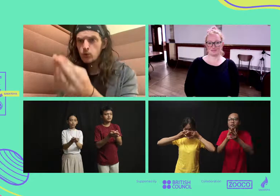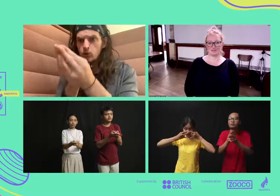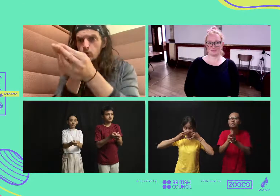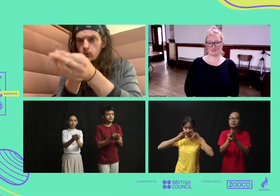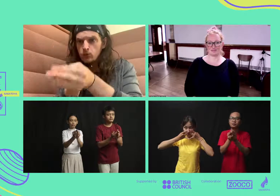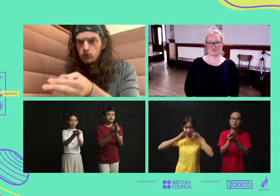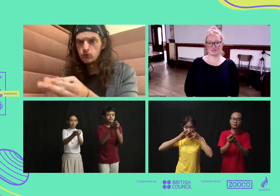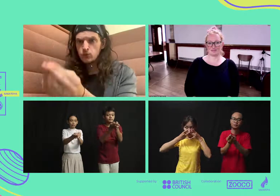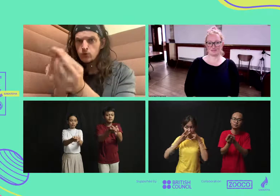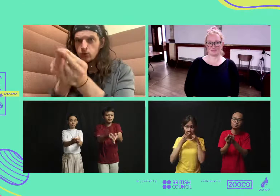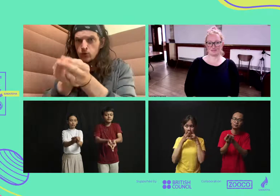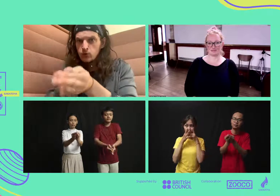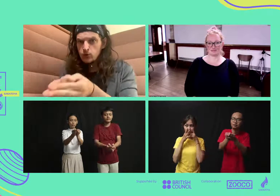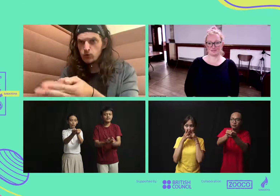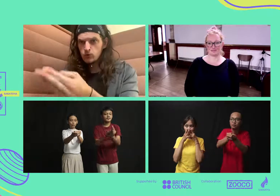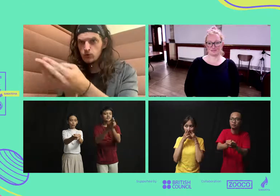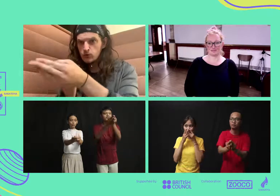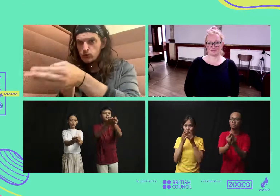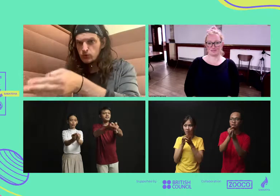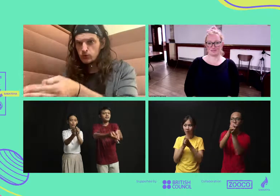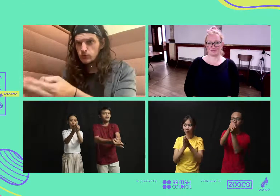could create a boat. So